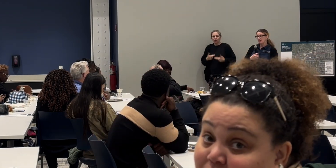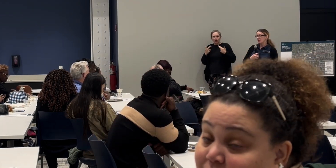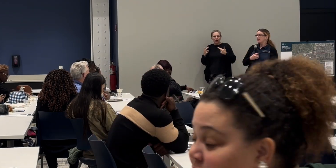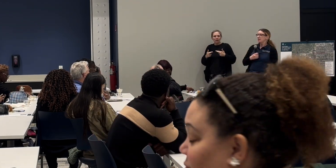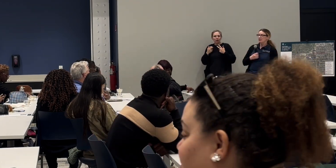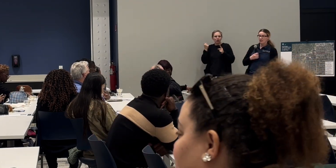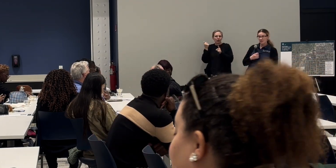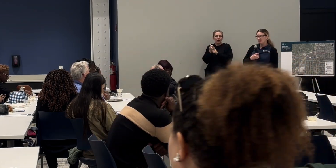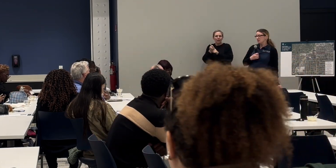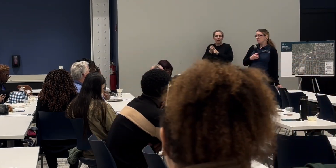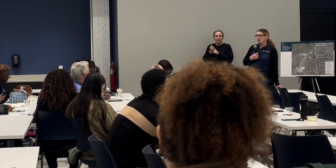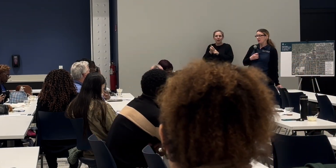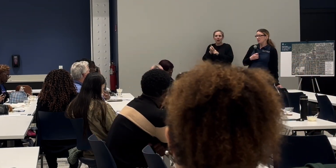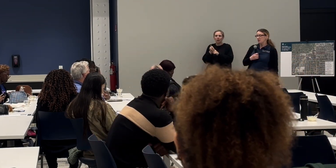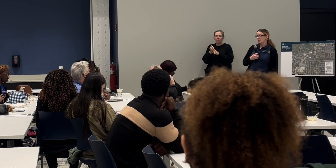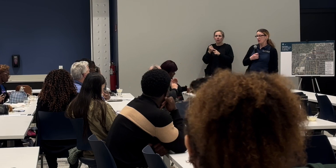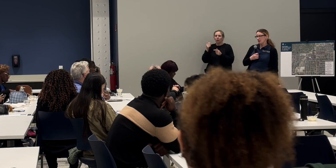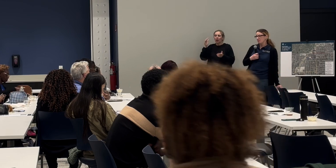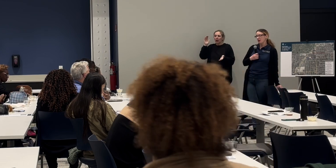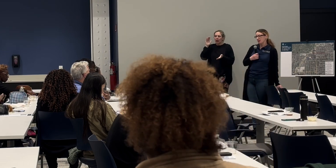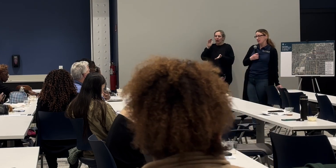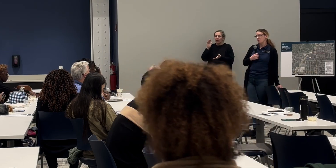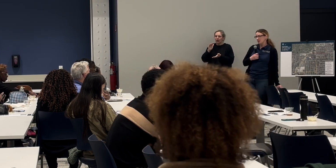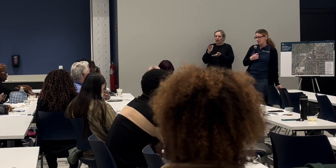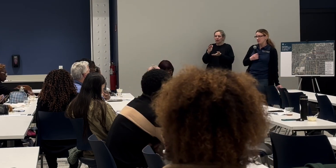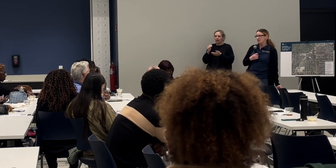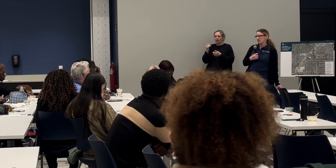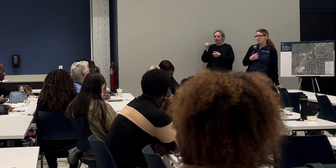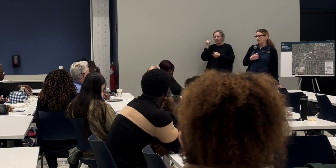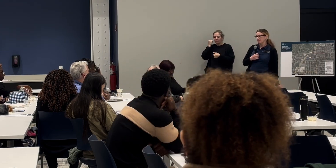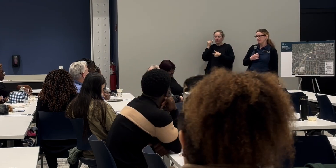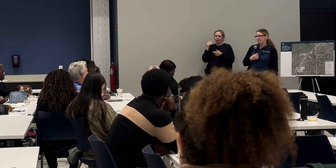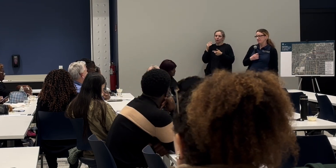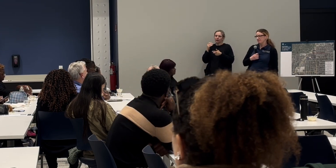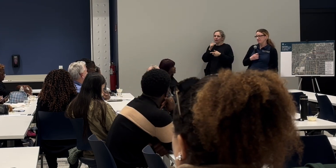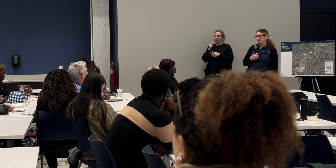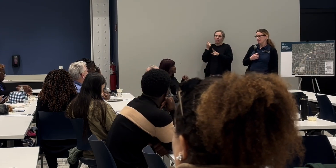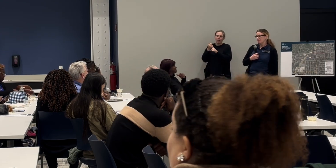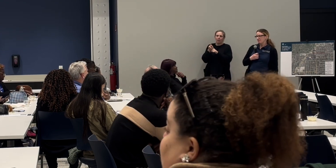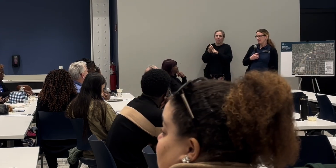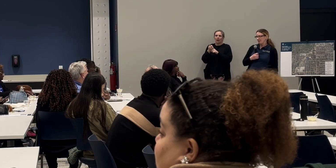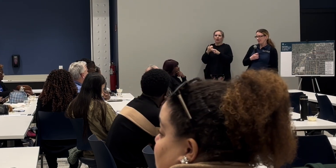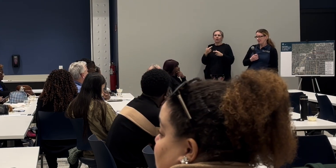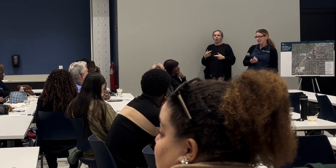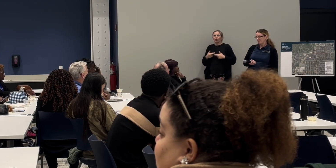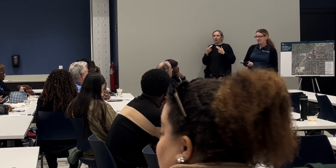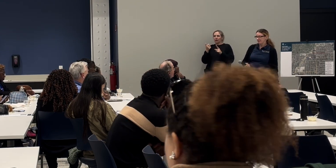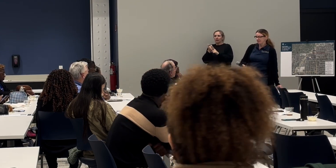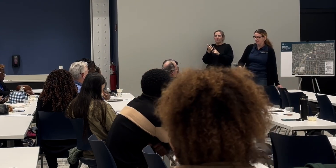going to be lessened the less that we are impacting residences.